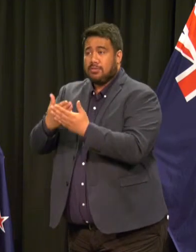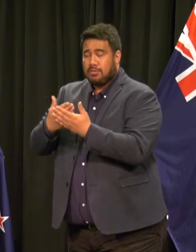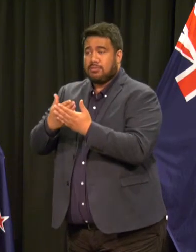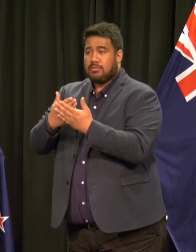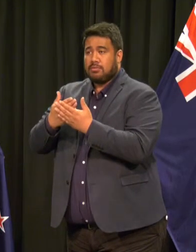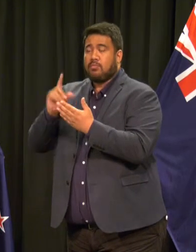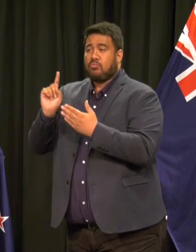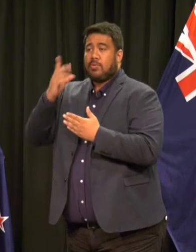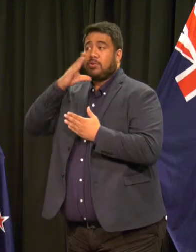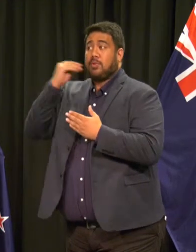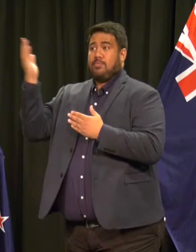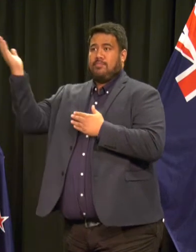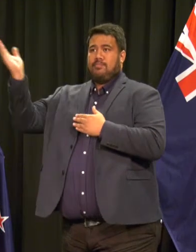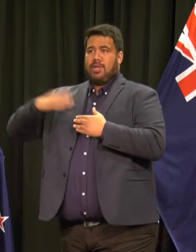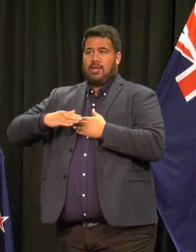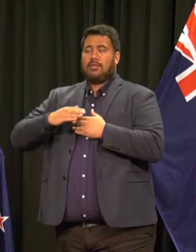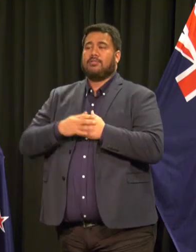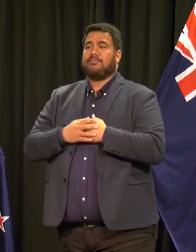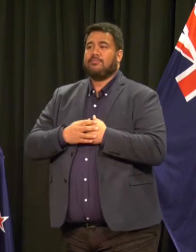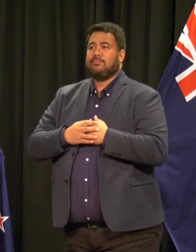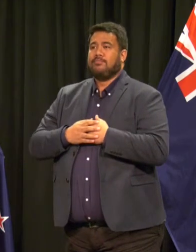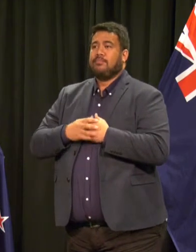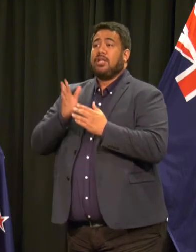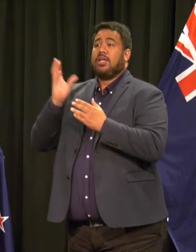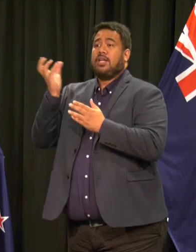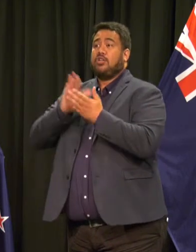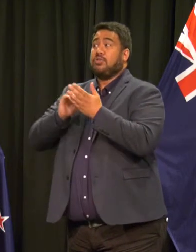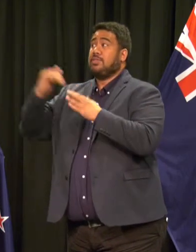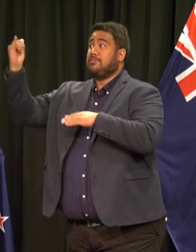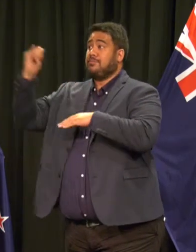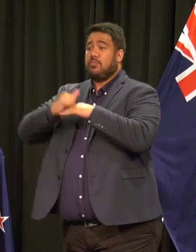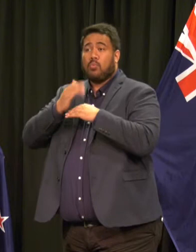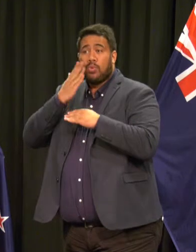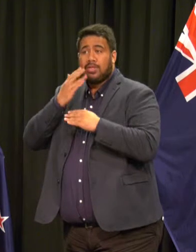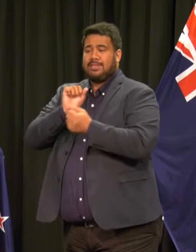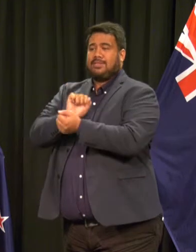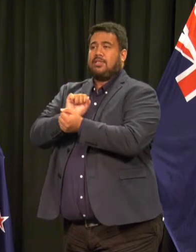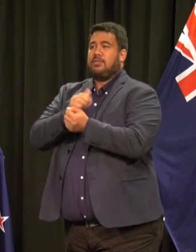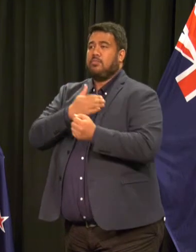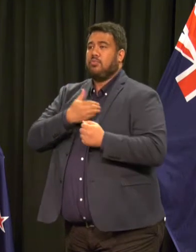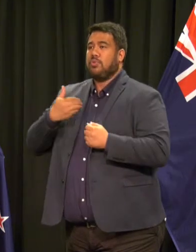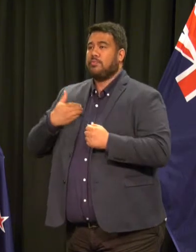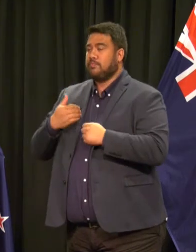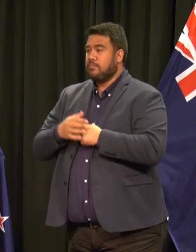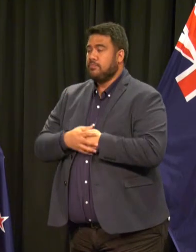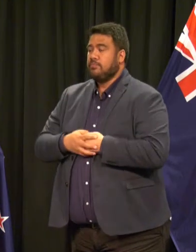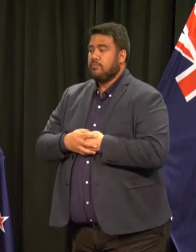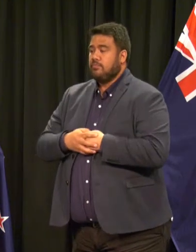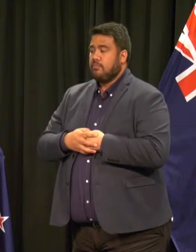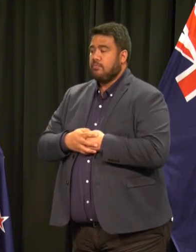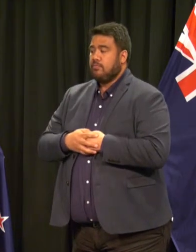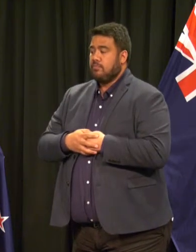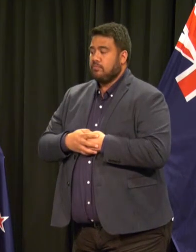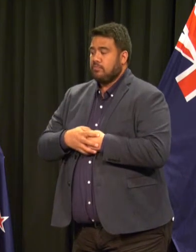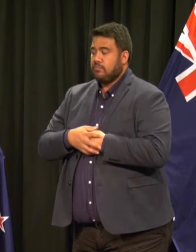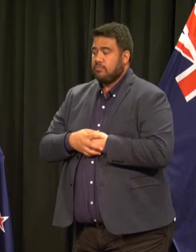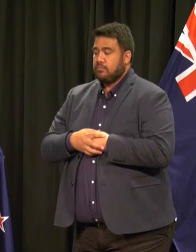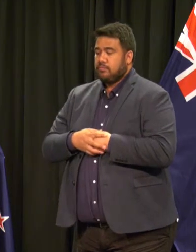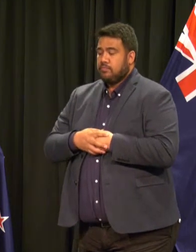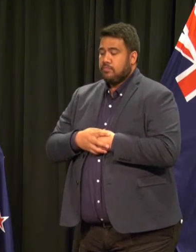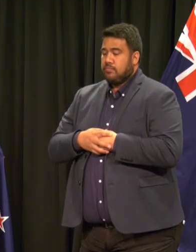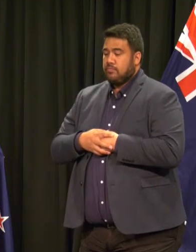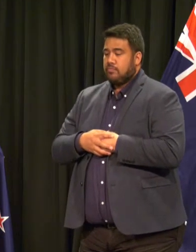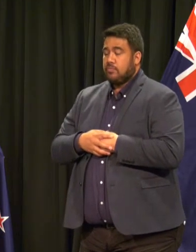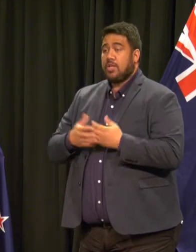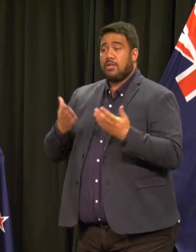Ardern arrives back in New Zealand on Saturday morning. But just say I'd like to